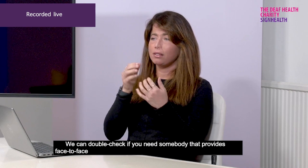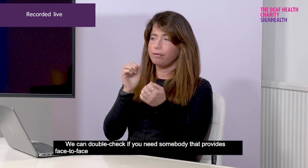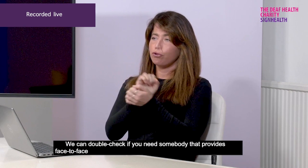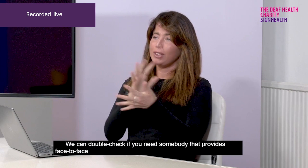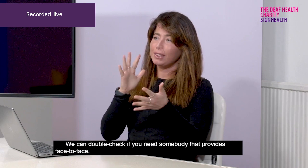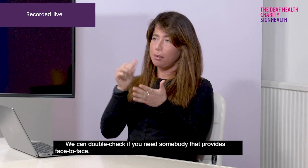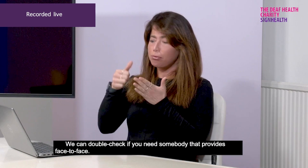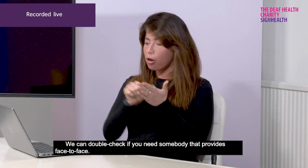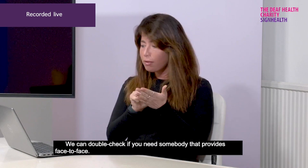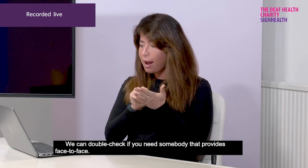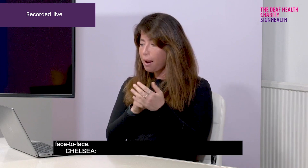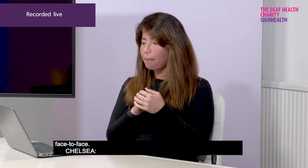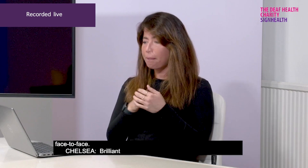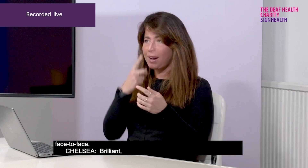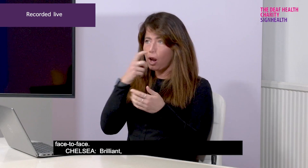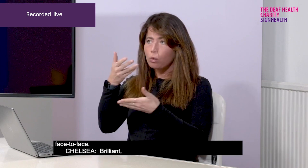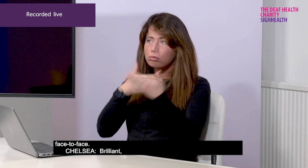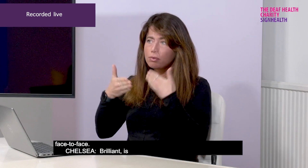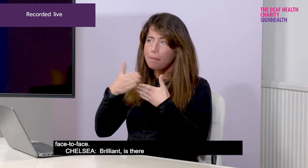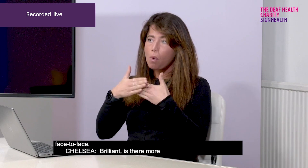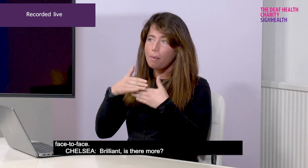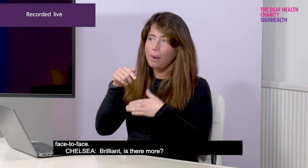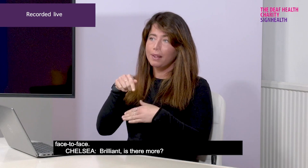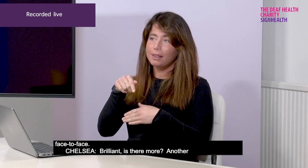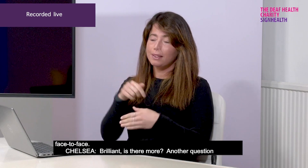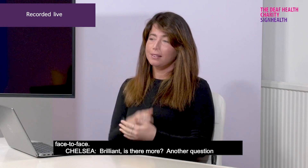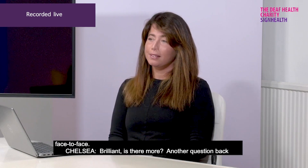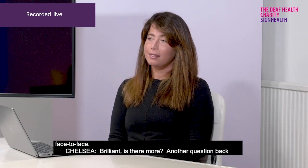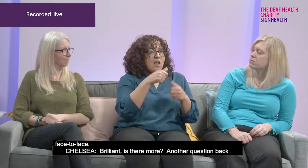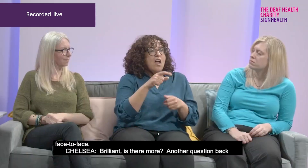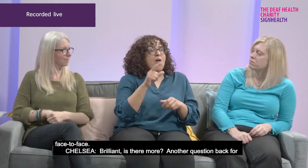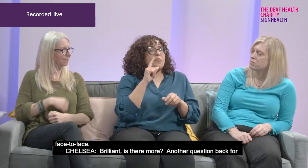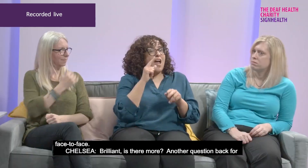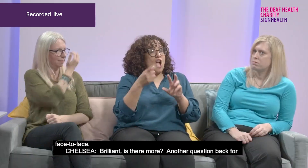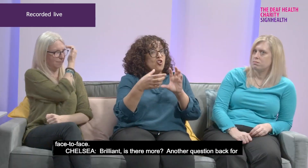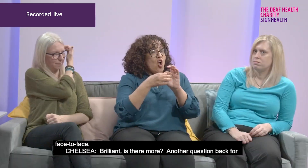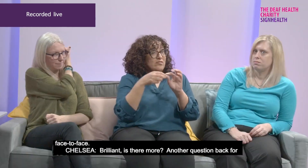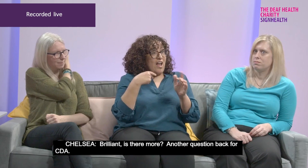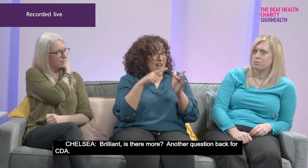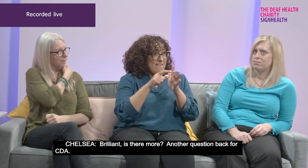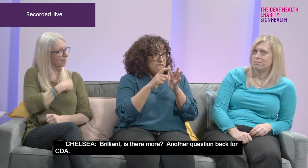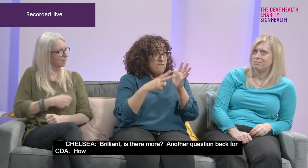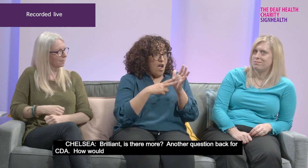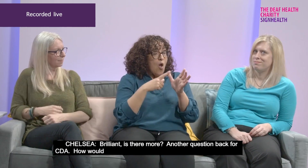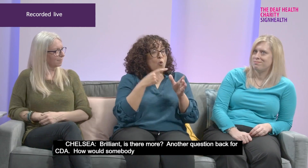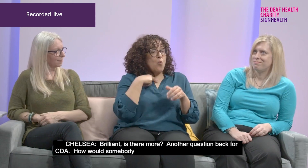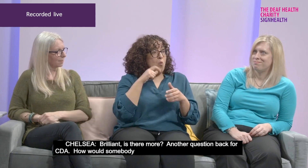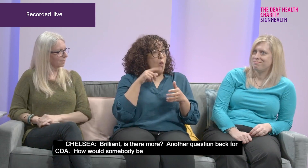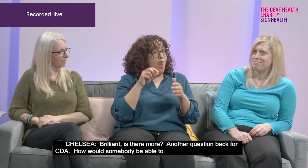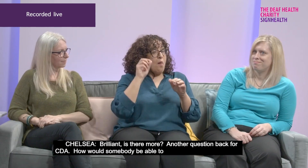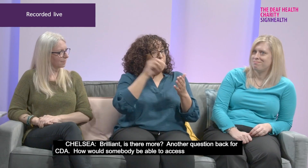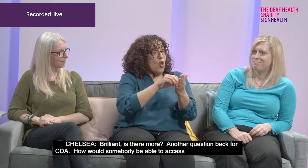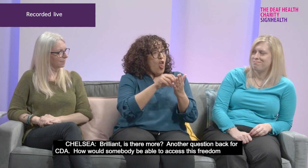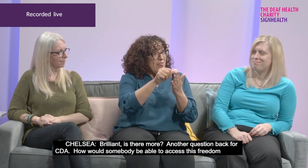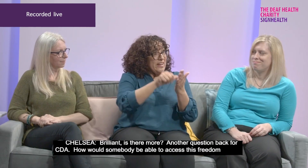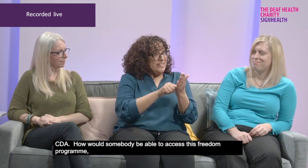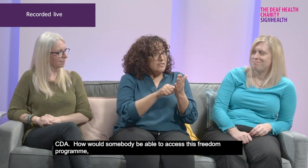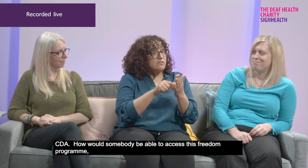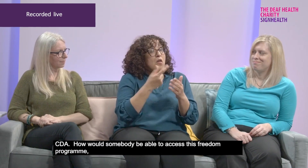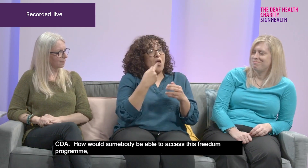Brilliant. Is there more? So again, another question back for CDA. How would somebody be able to access this Freedom Programme? Can you